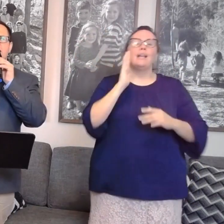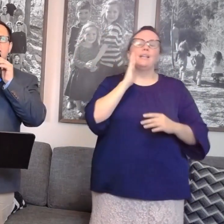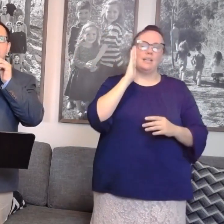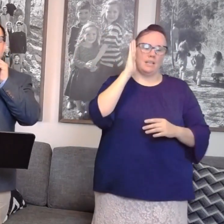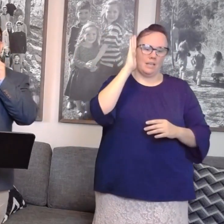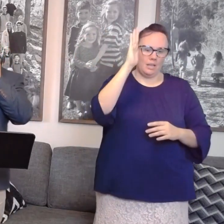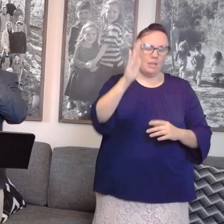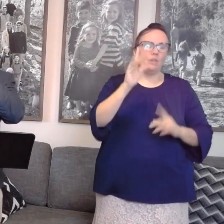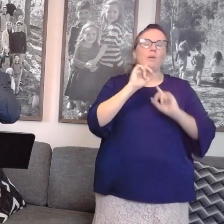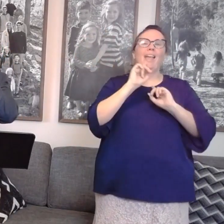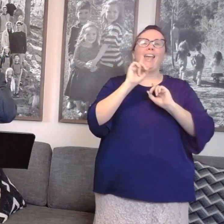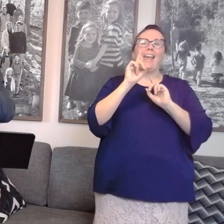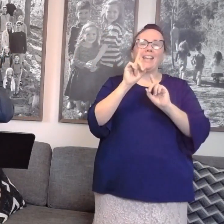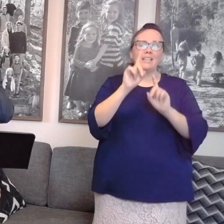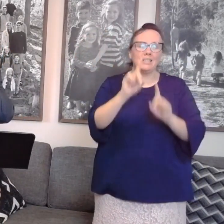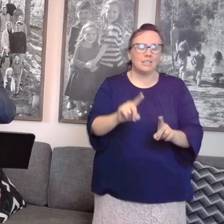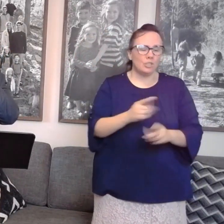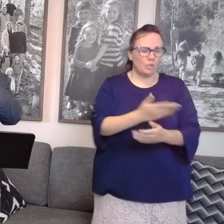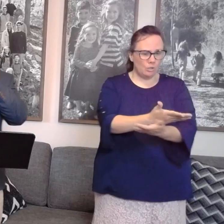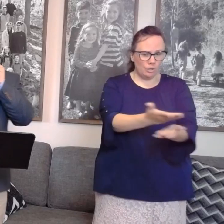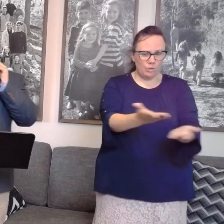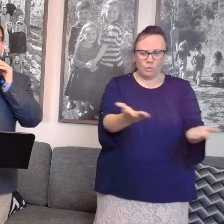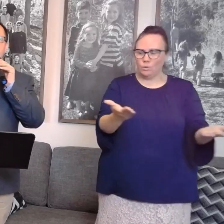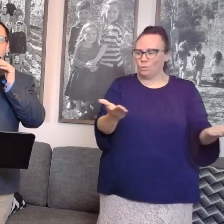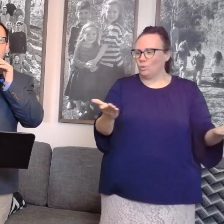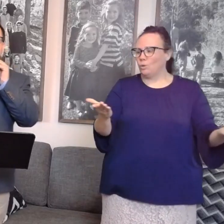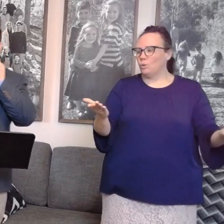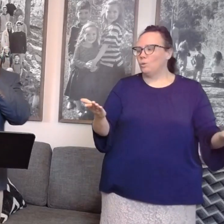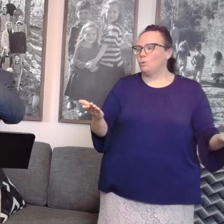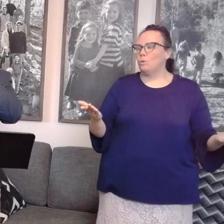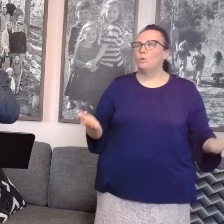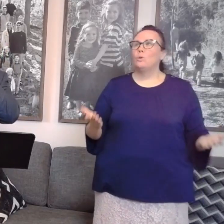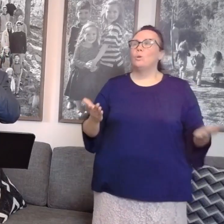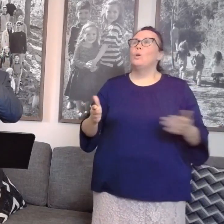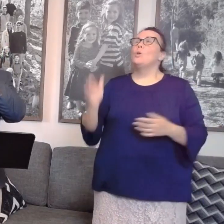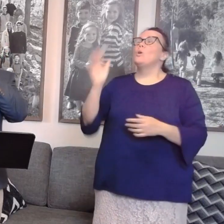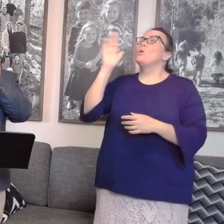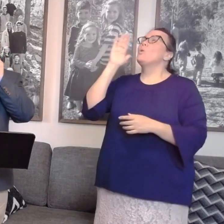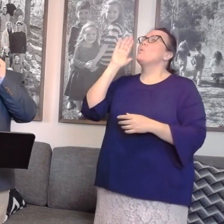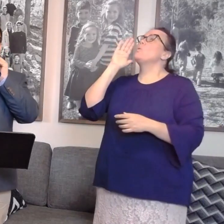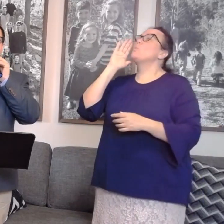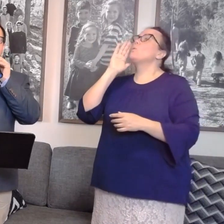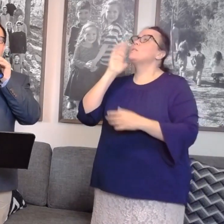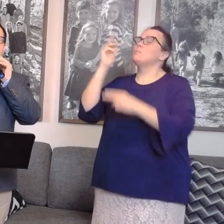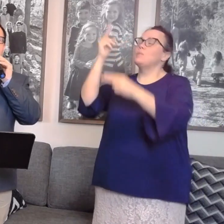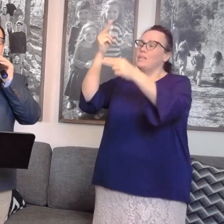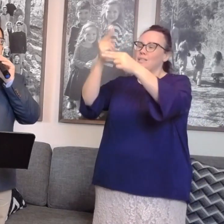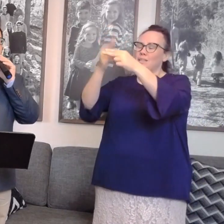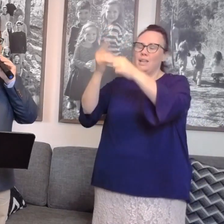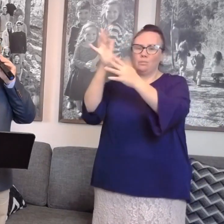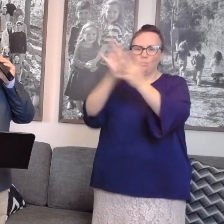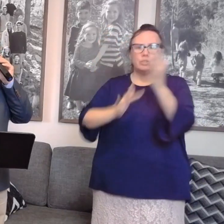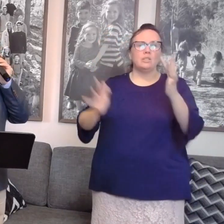And He will answer you. Oh, yes. Just whisper His name.